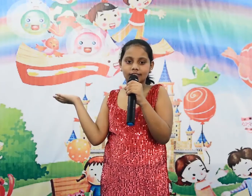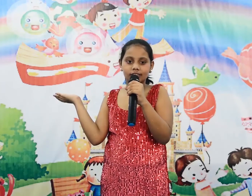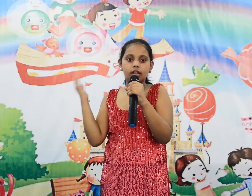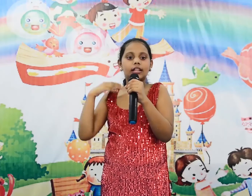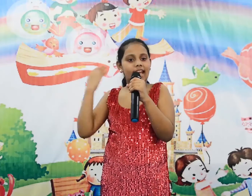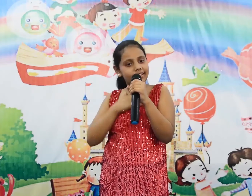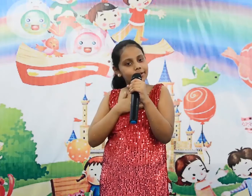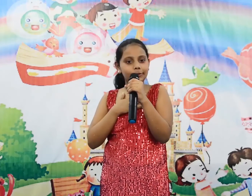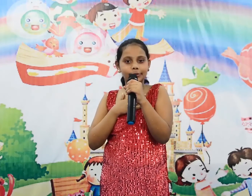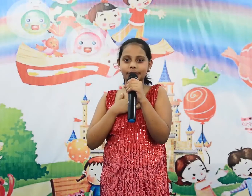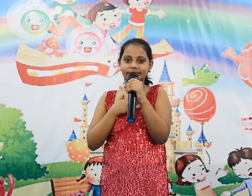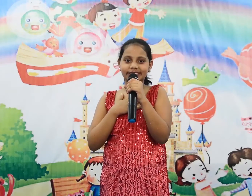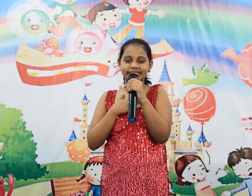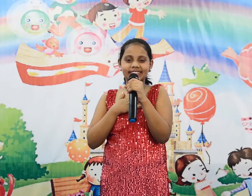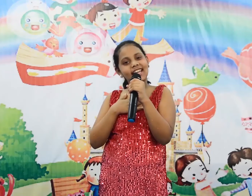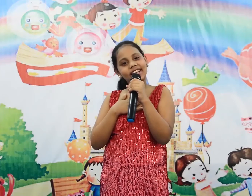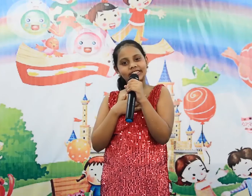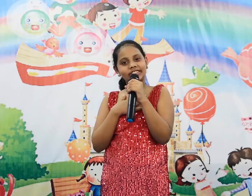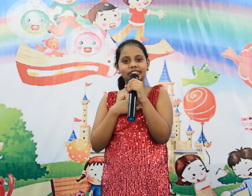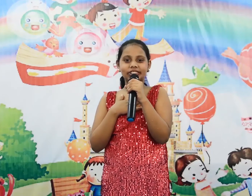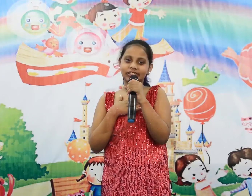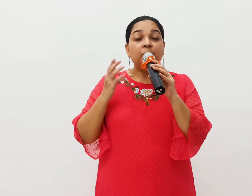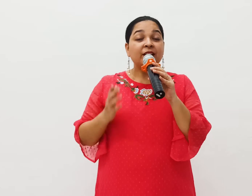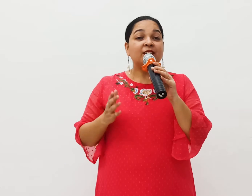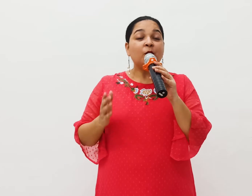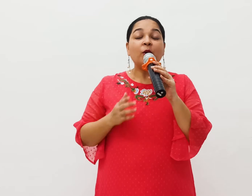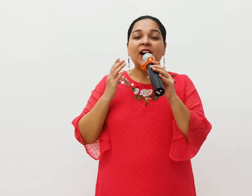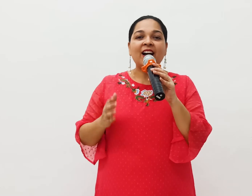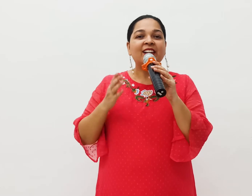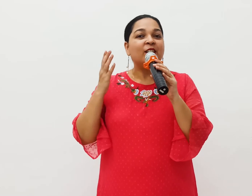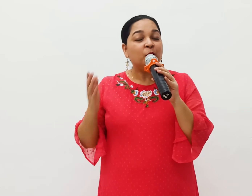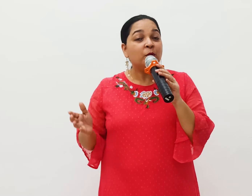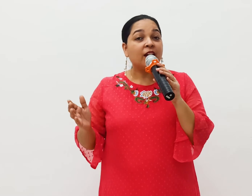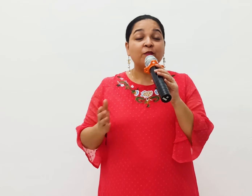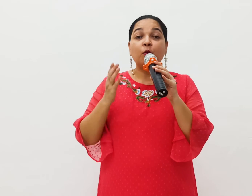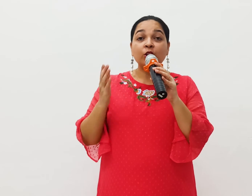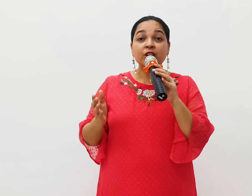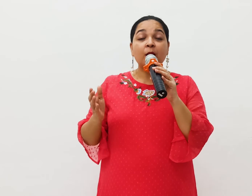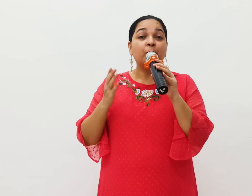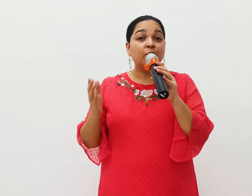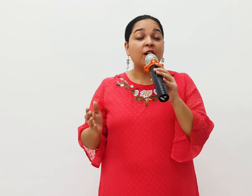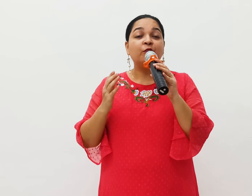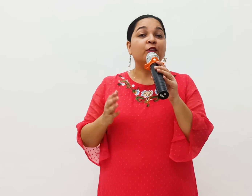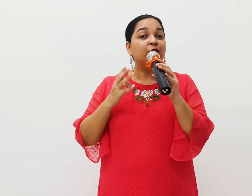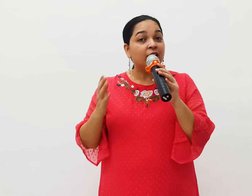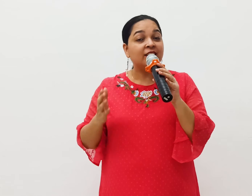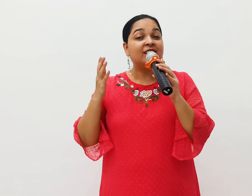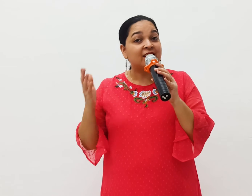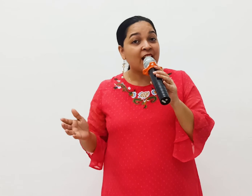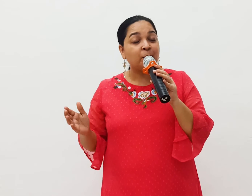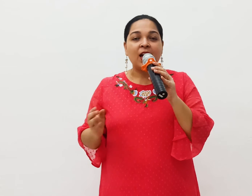all that I do. Thank you. Praise the Lord. Hallelujah. If you're watching our program for